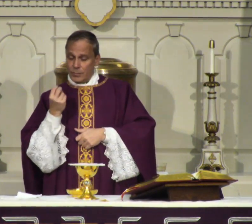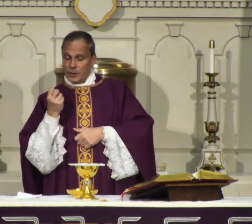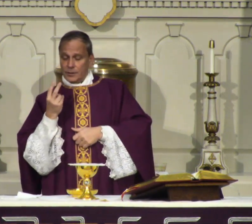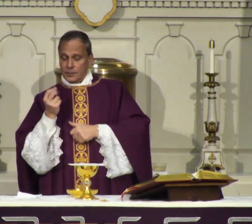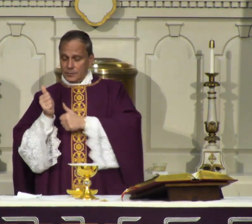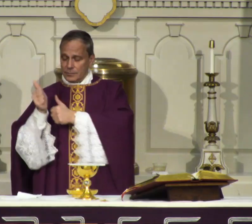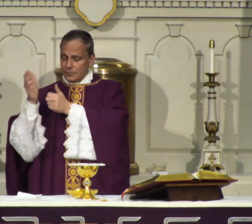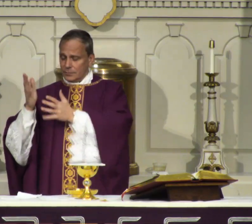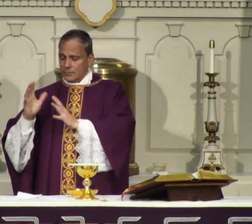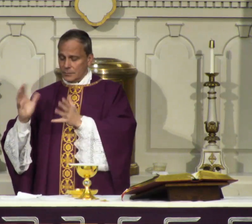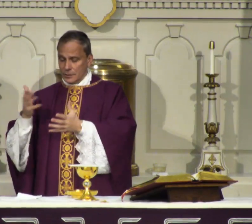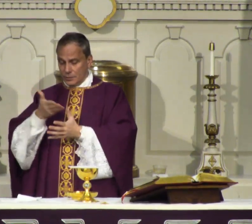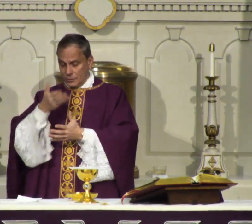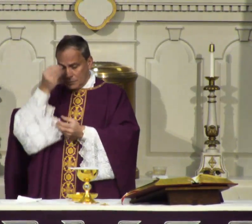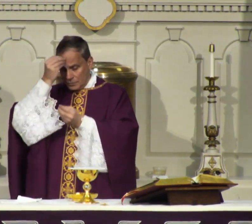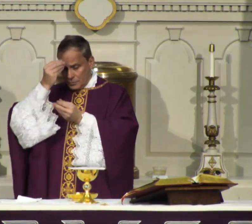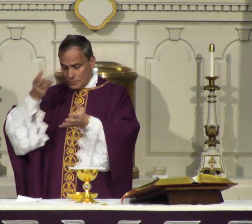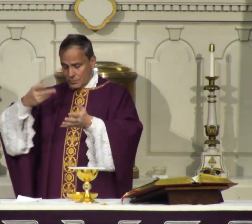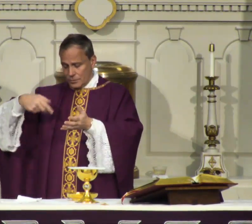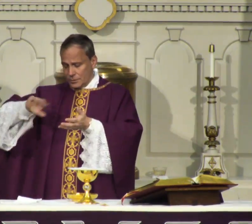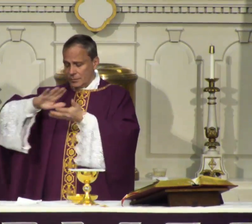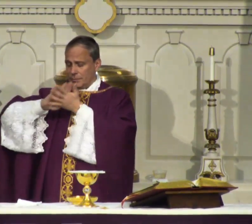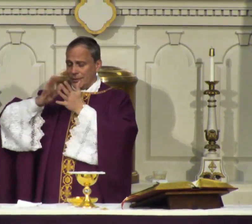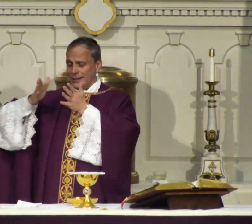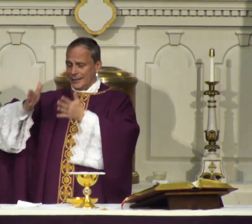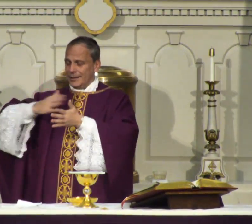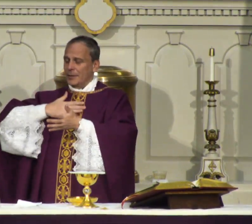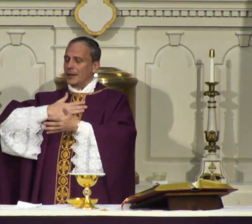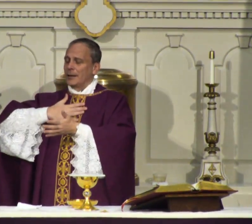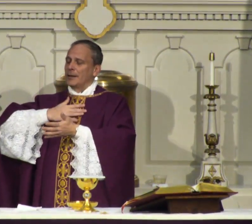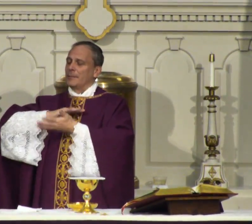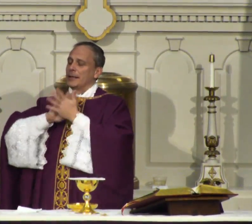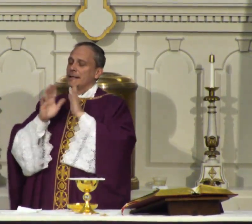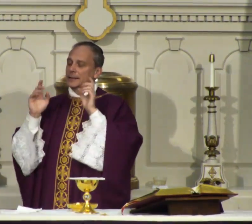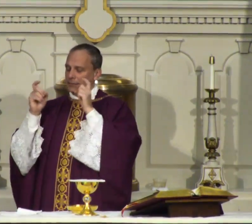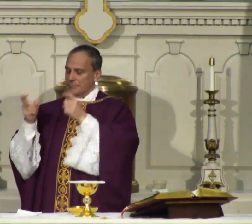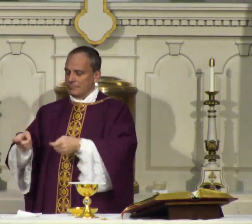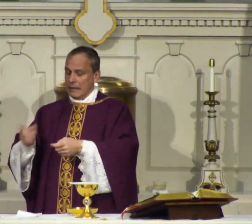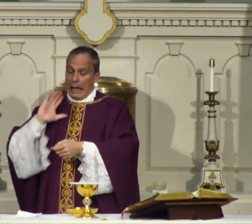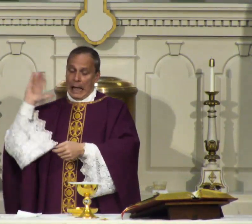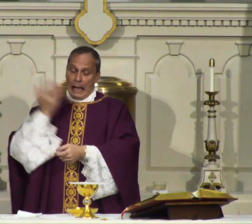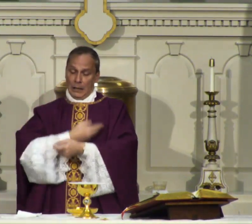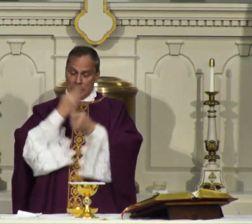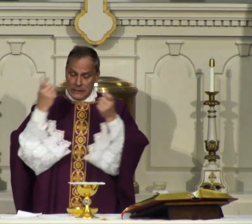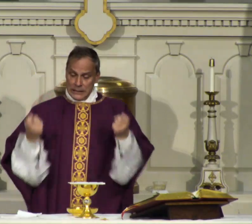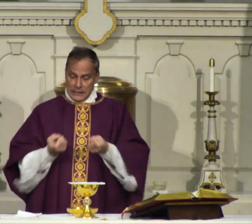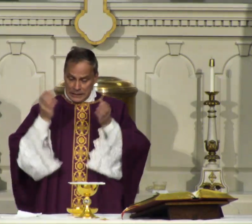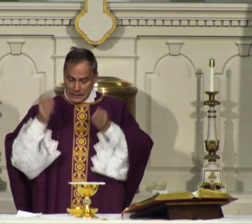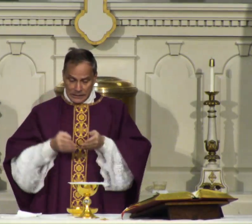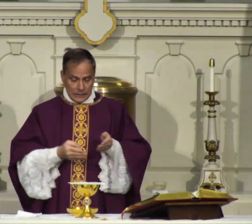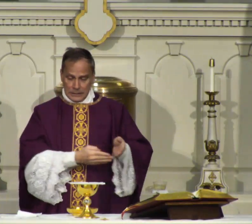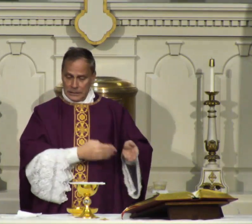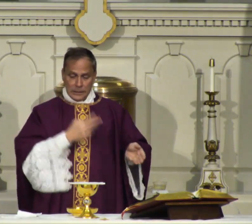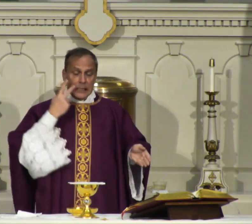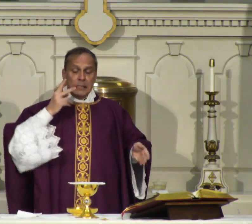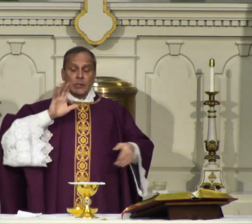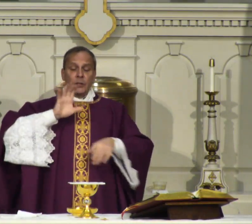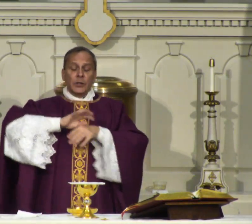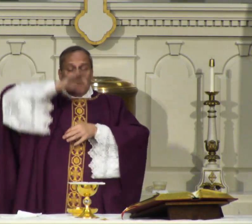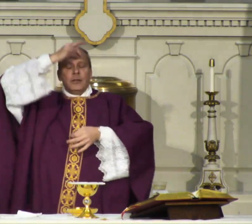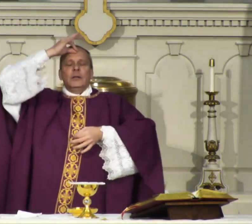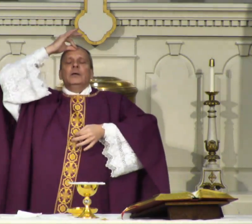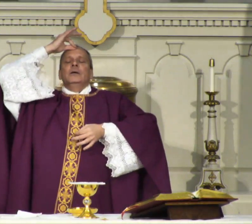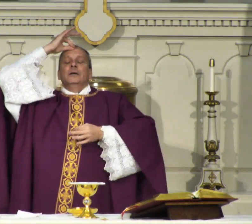Lord Jesus Christ, who said to your apostles, Peace I leave you, my peace I give you. Look not